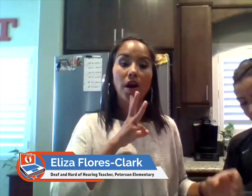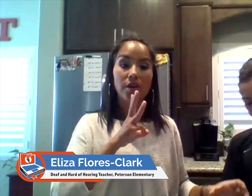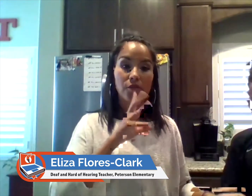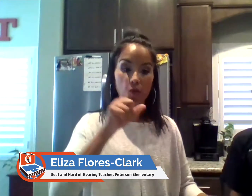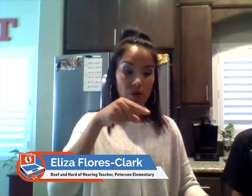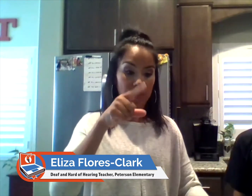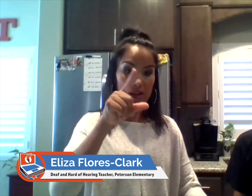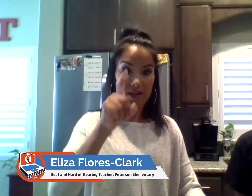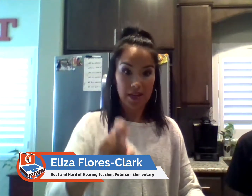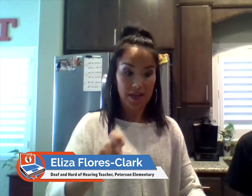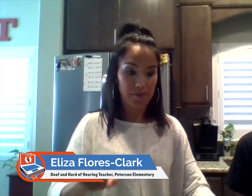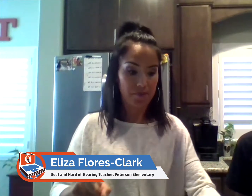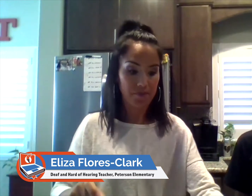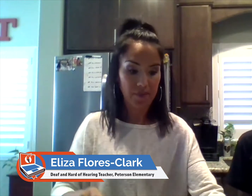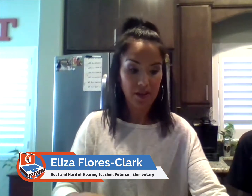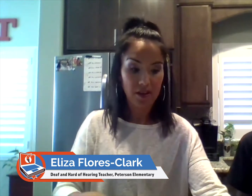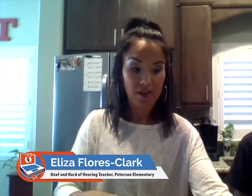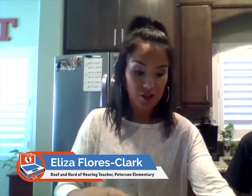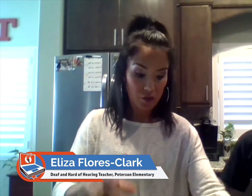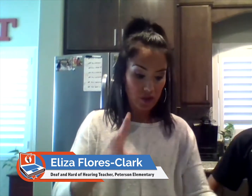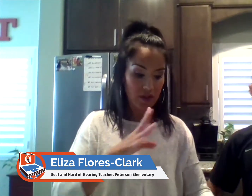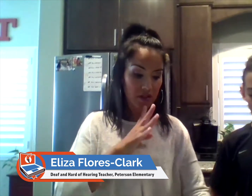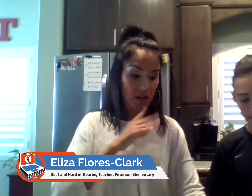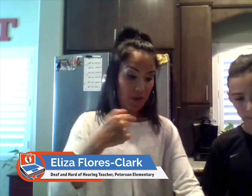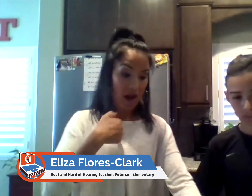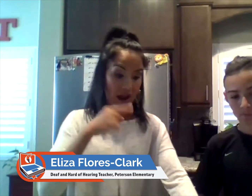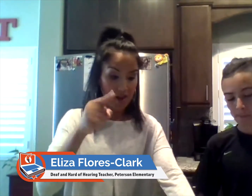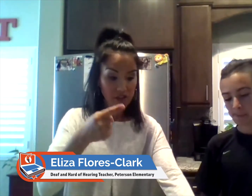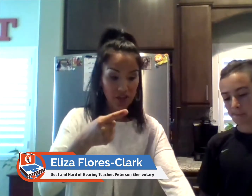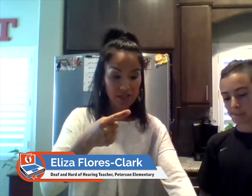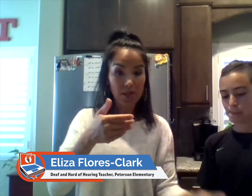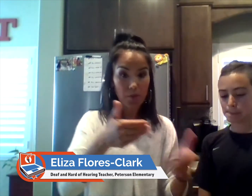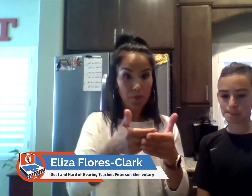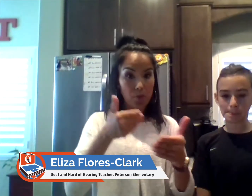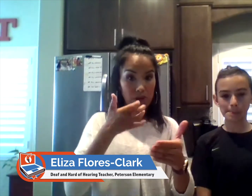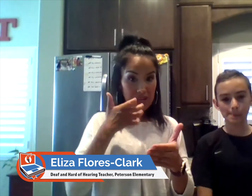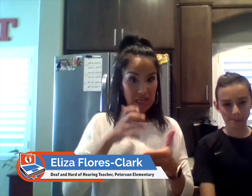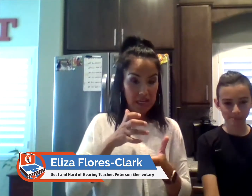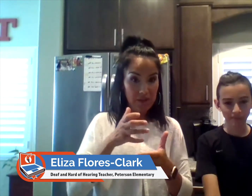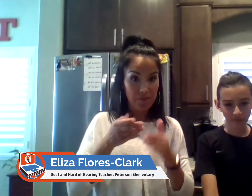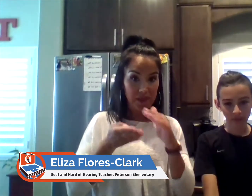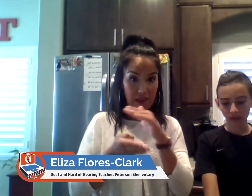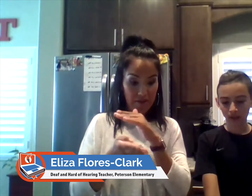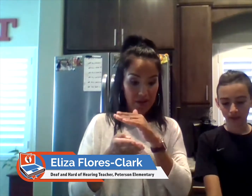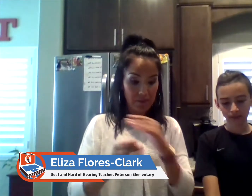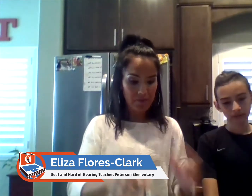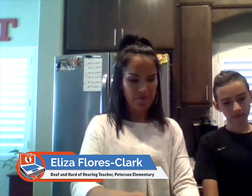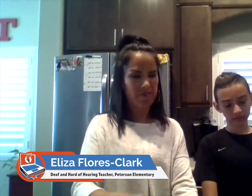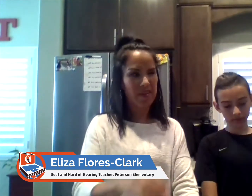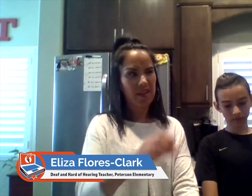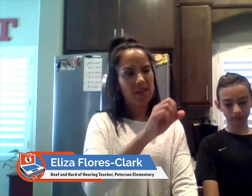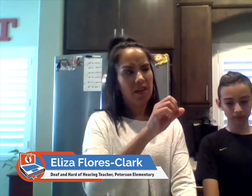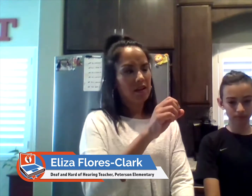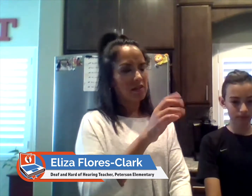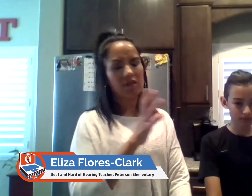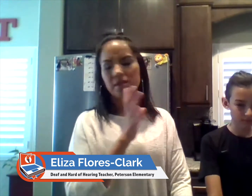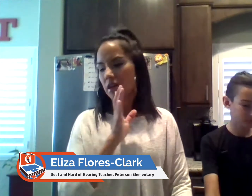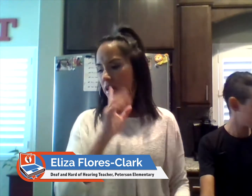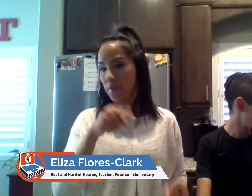for when we need it. So we're going to talk about, I just preheated the oven. So let's talk